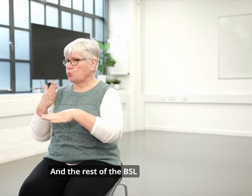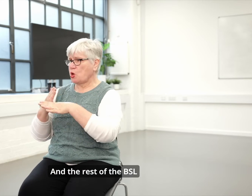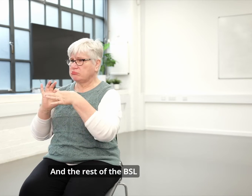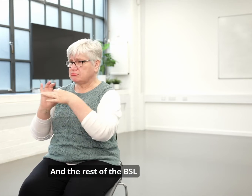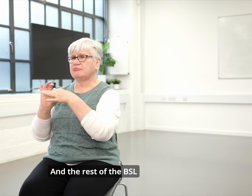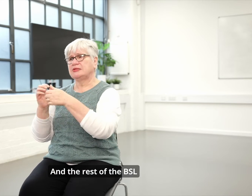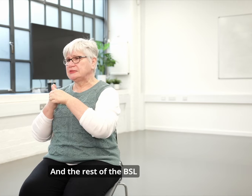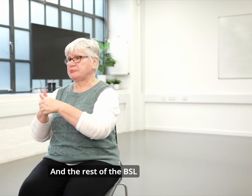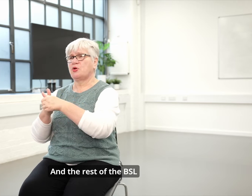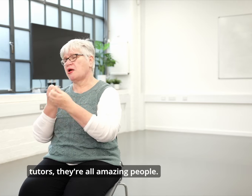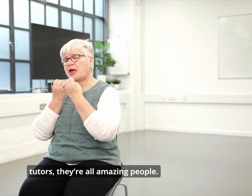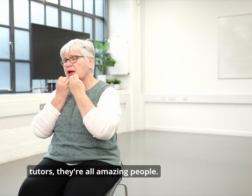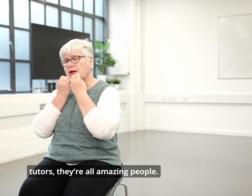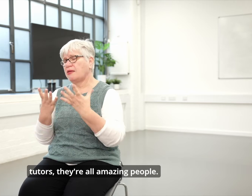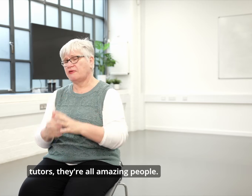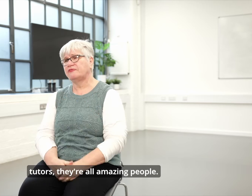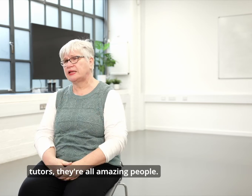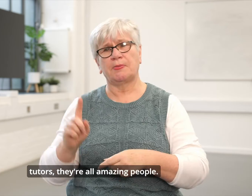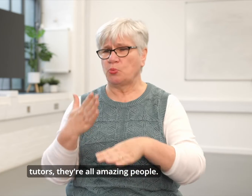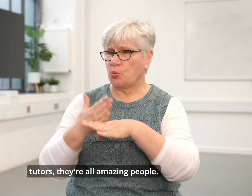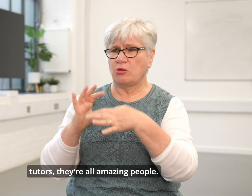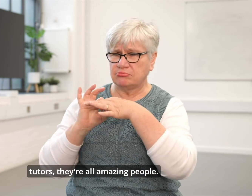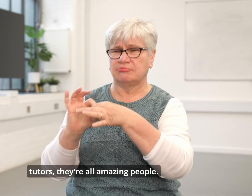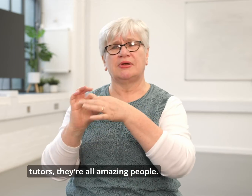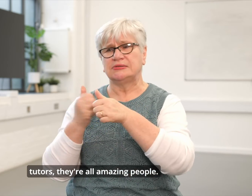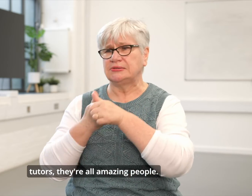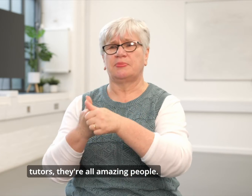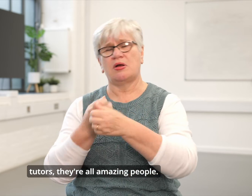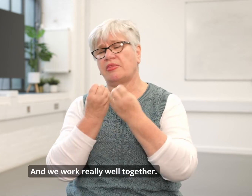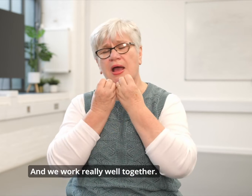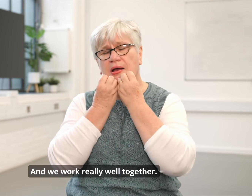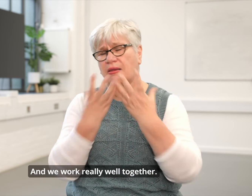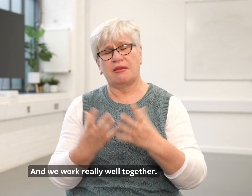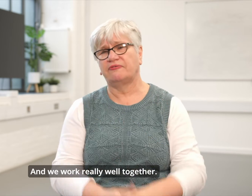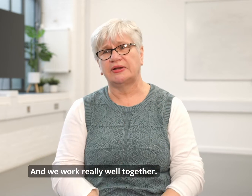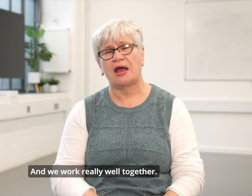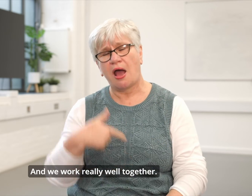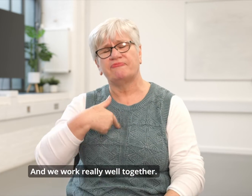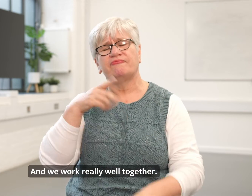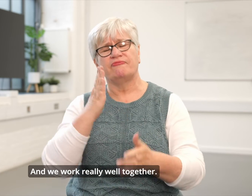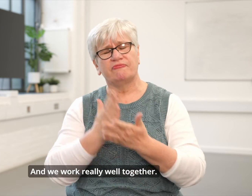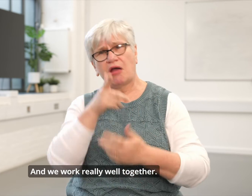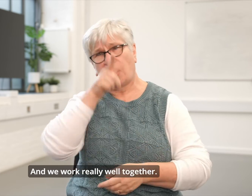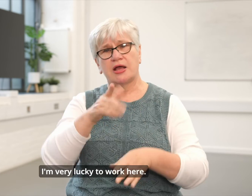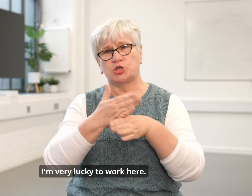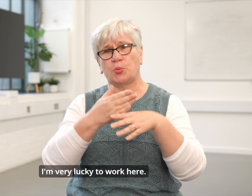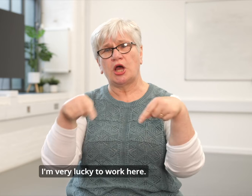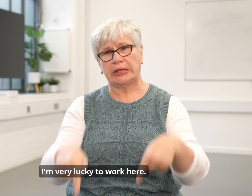And the rest of the BSL tutors, they're all amazing people and we work really well together. I'm